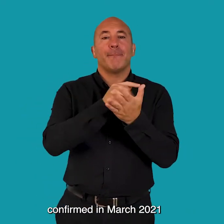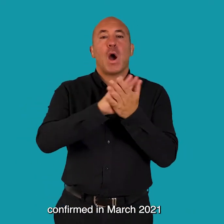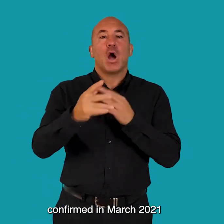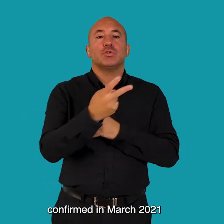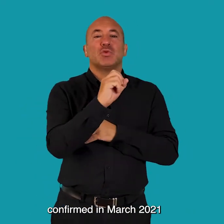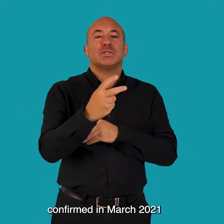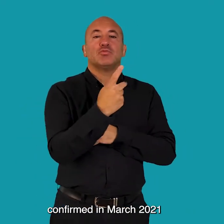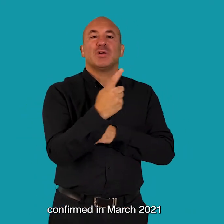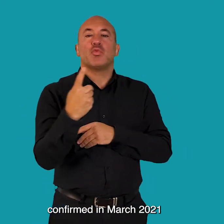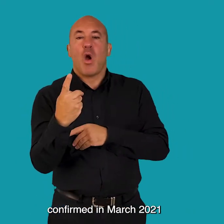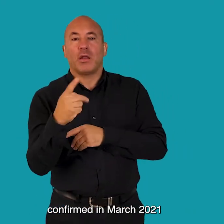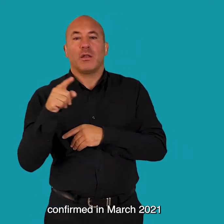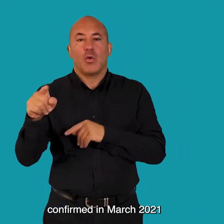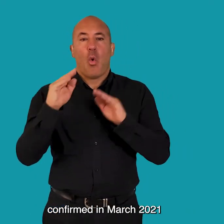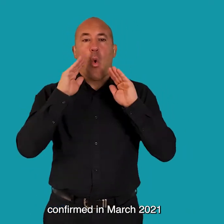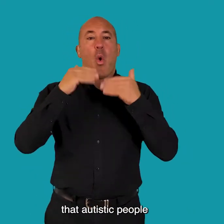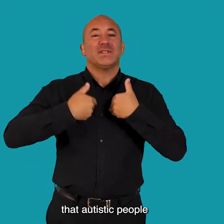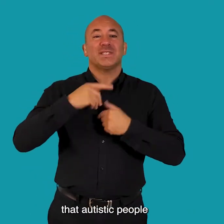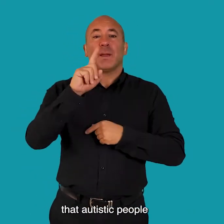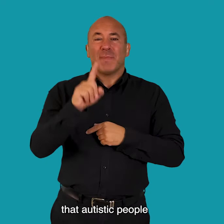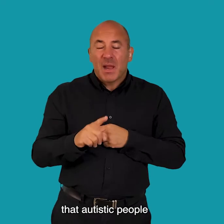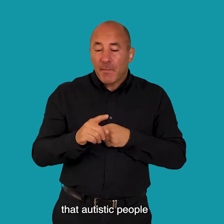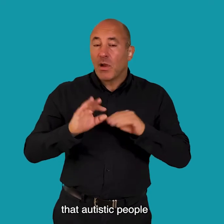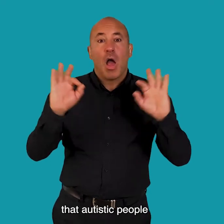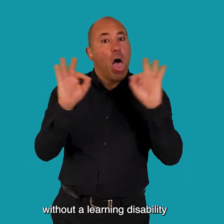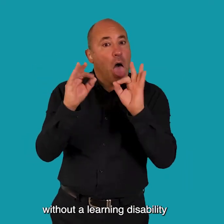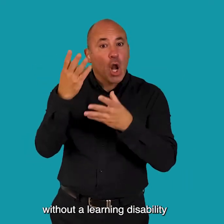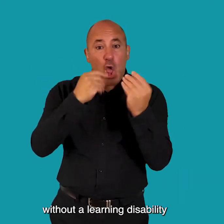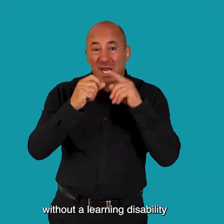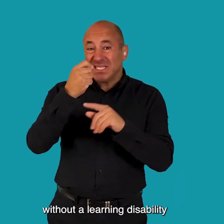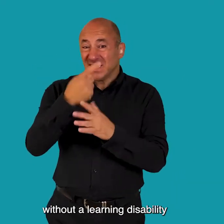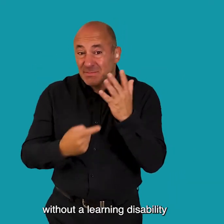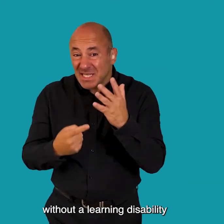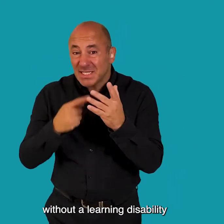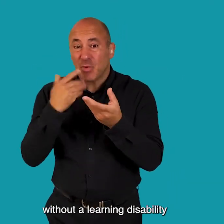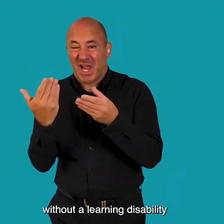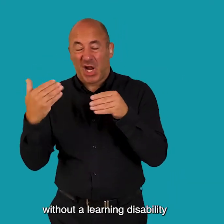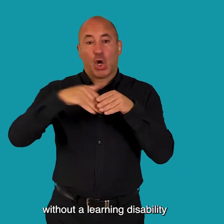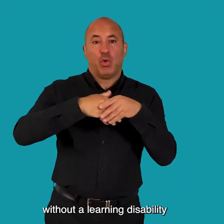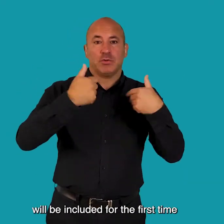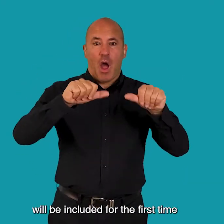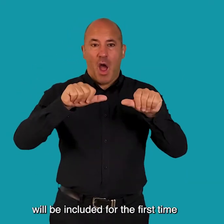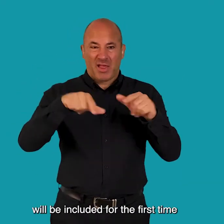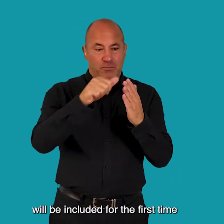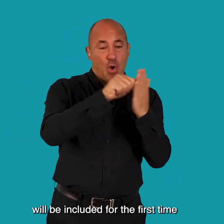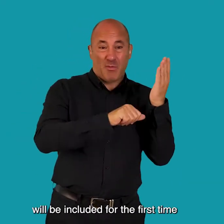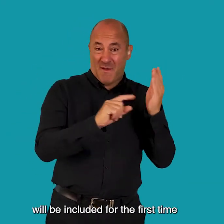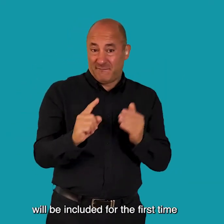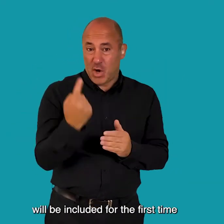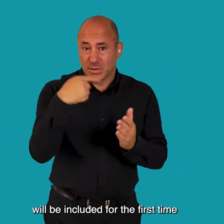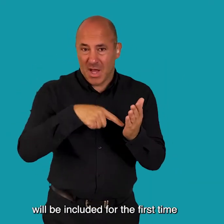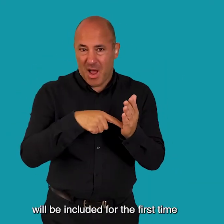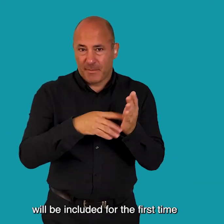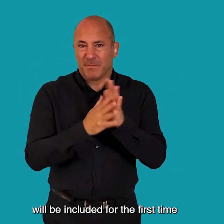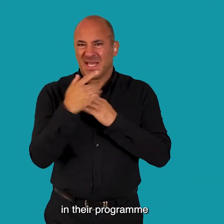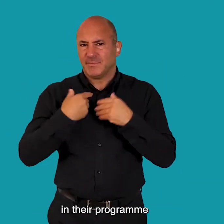March 2021 that autistic people without a learning disability will be included for the first time in